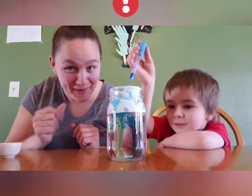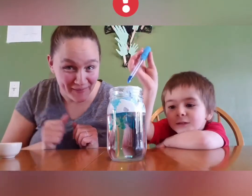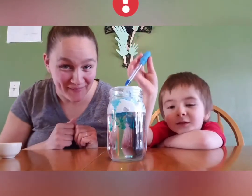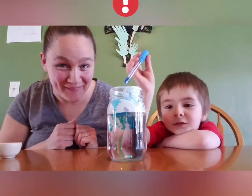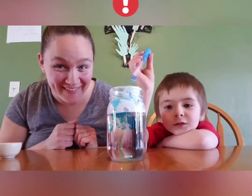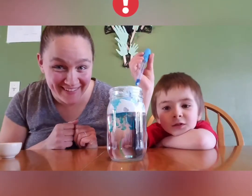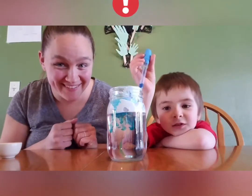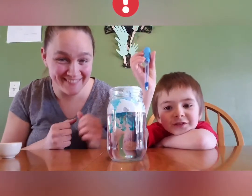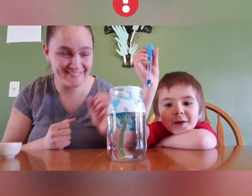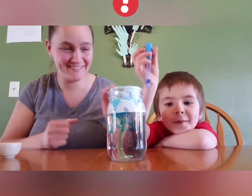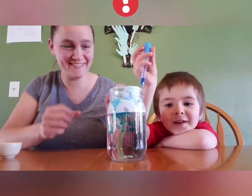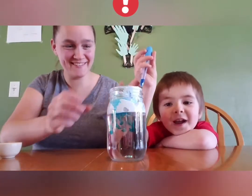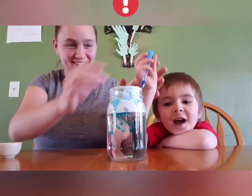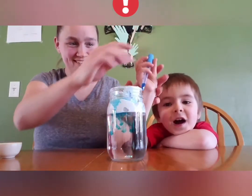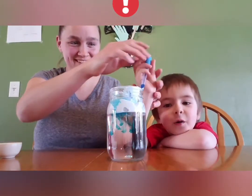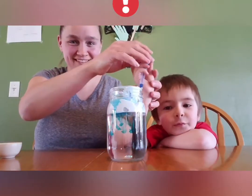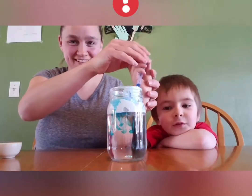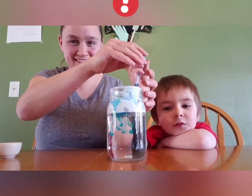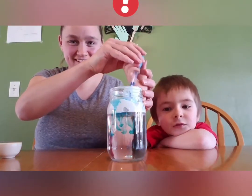Whoa. It's coming down.